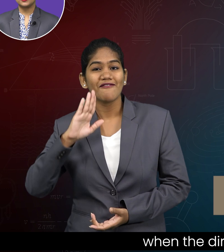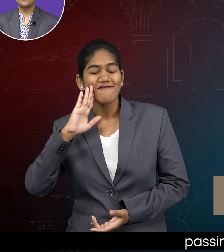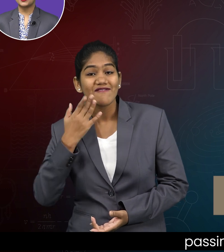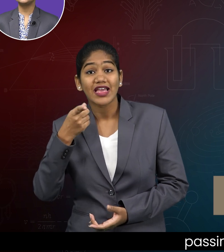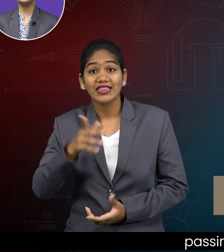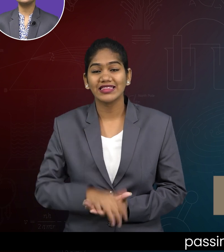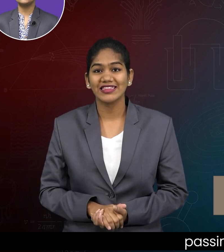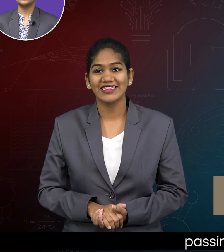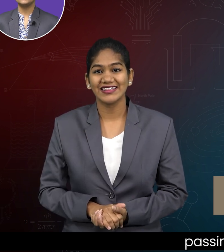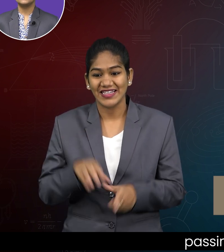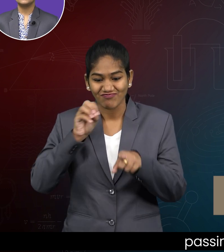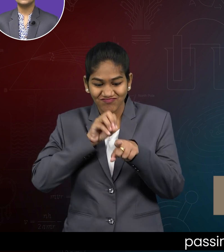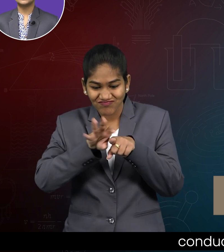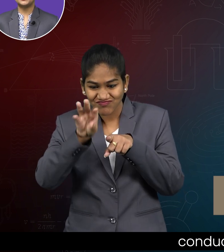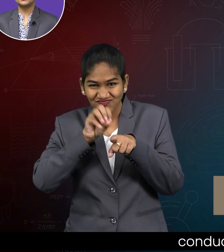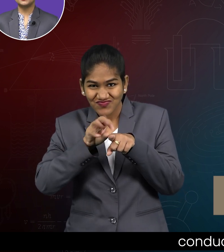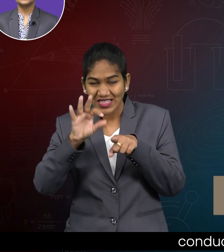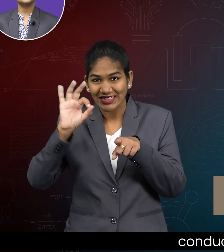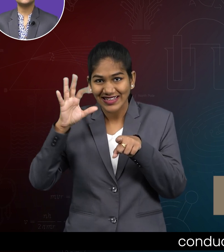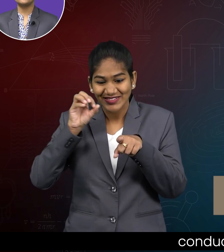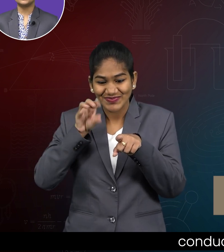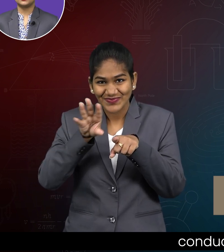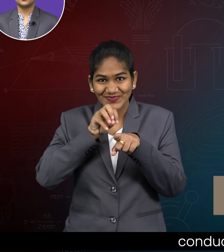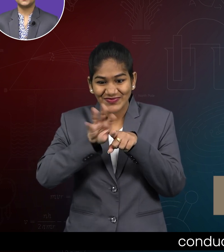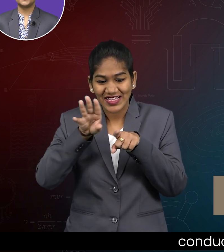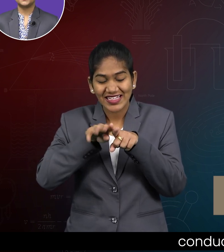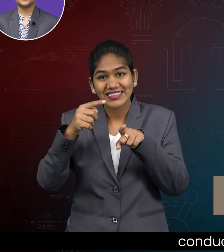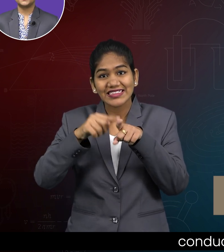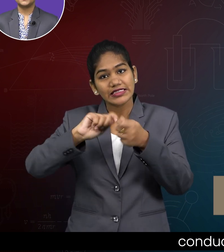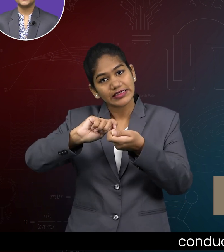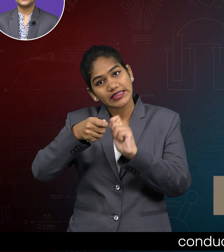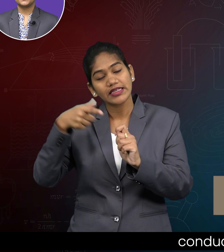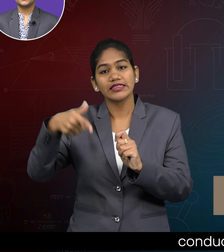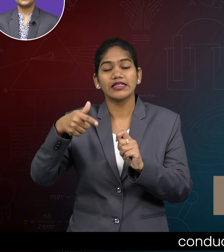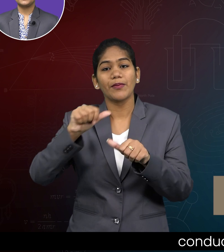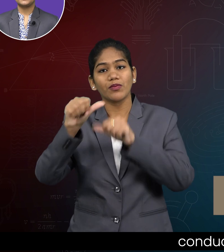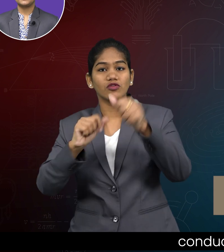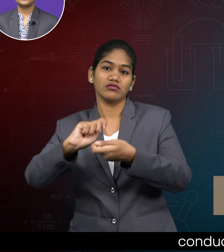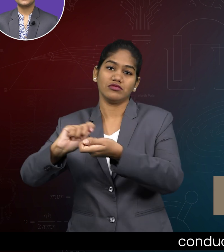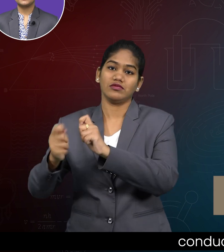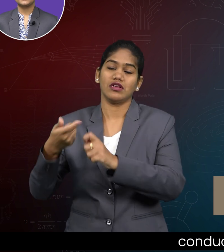current passing through the conductor is reversed.